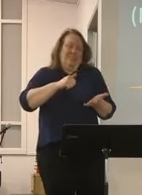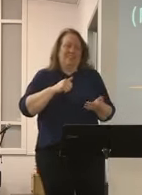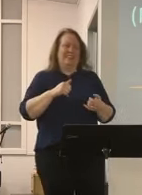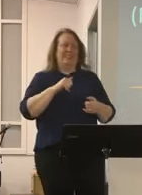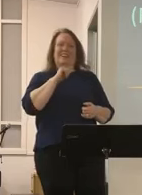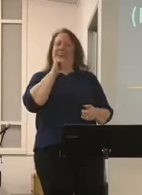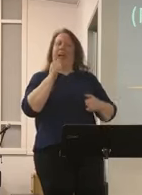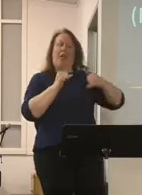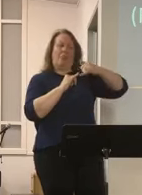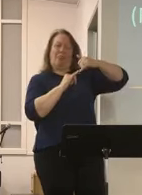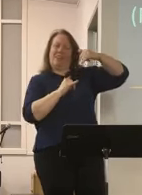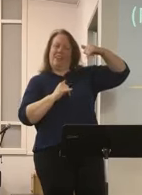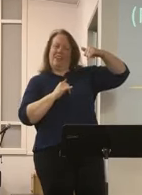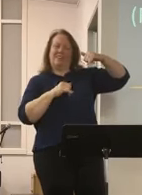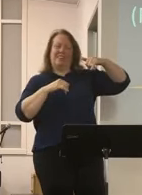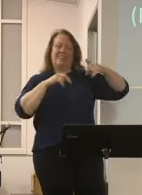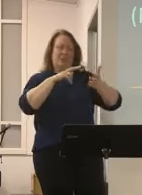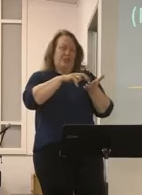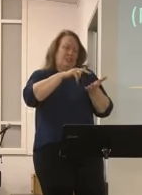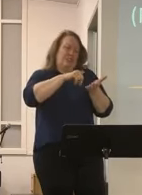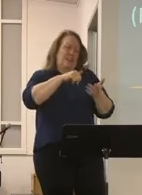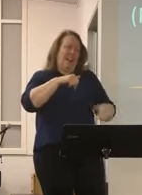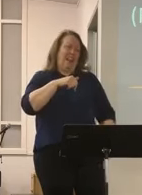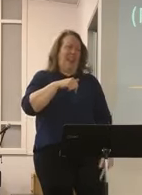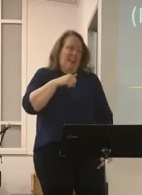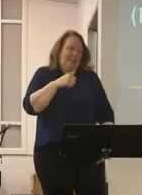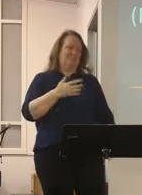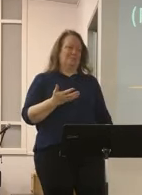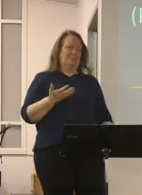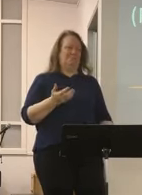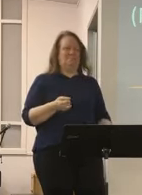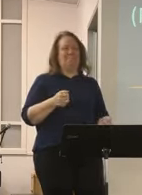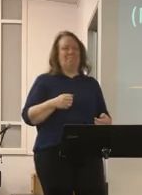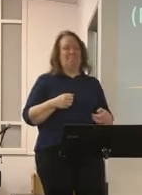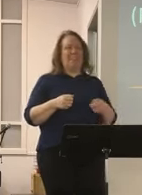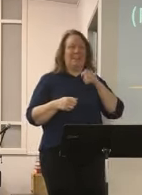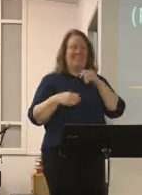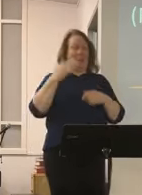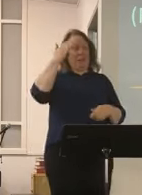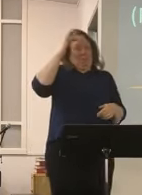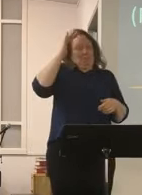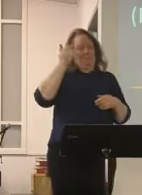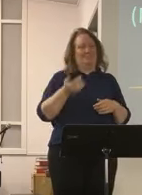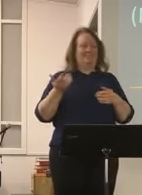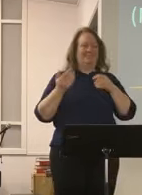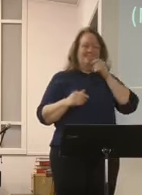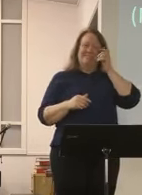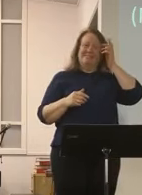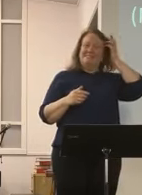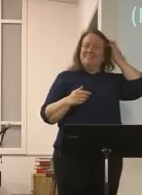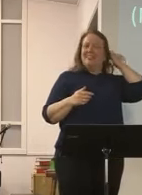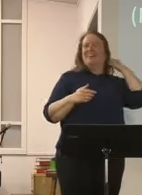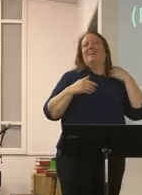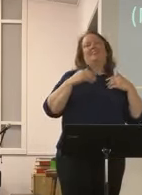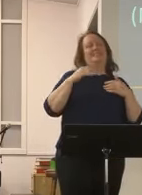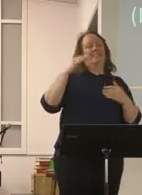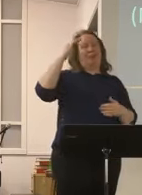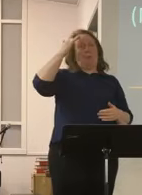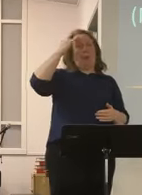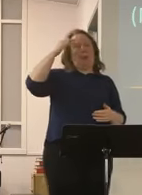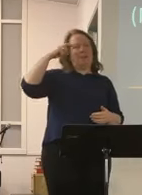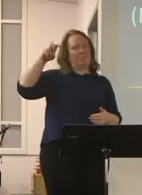drumsticks, you know. I like fat chicken, but I like our skinny drummers. They're all pretty good. I don't know. See, that's just what, you know, all of our minds